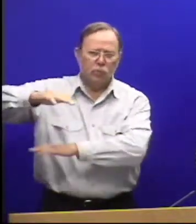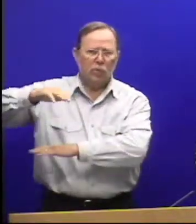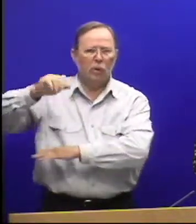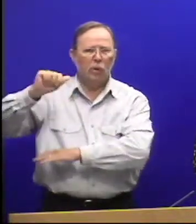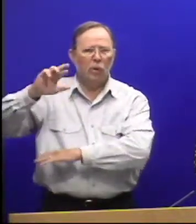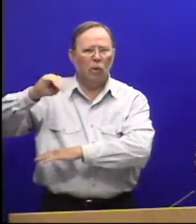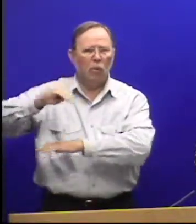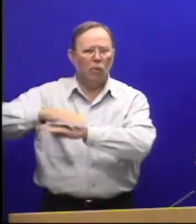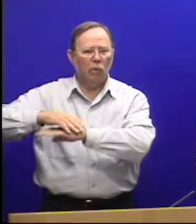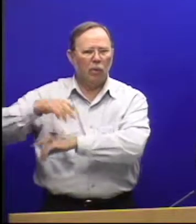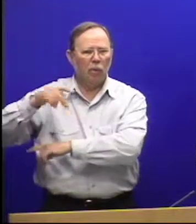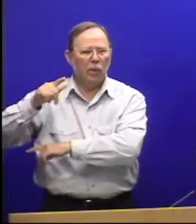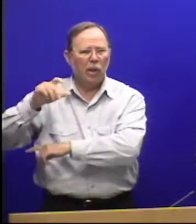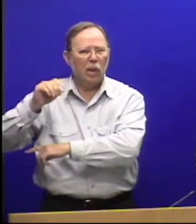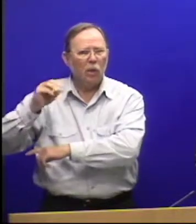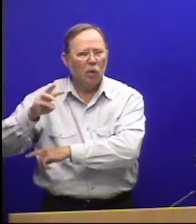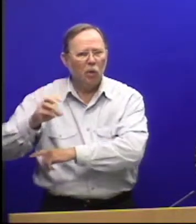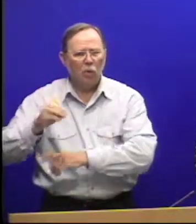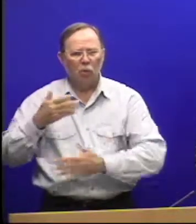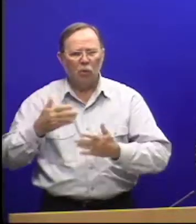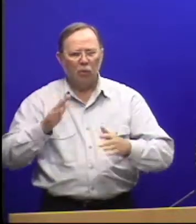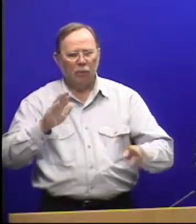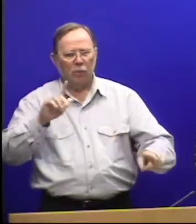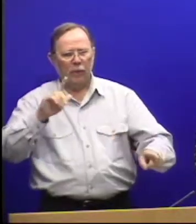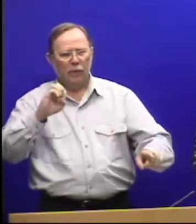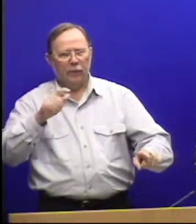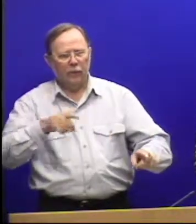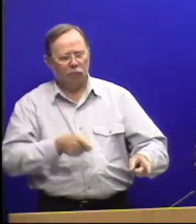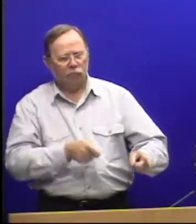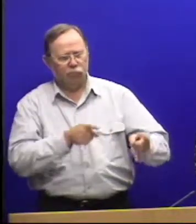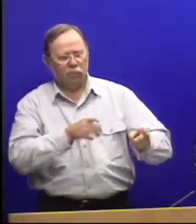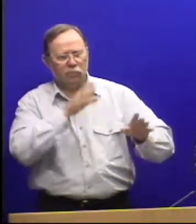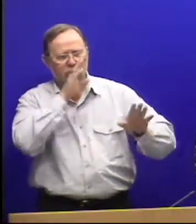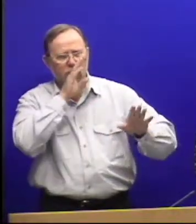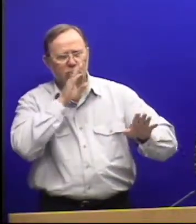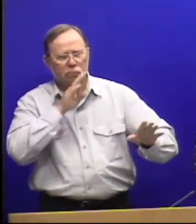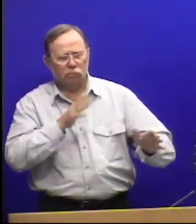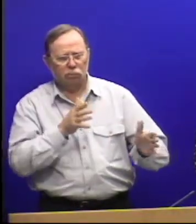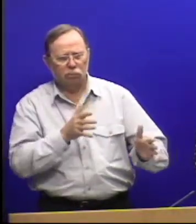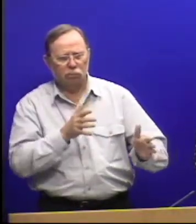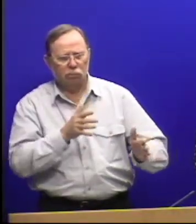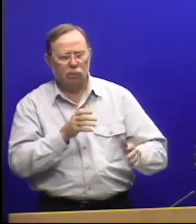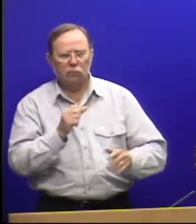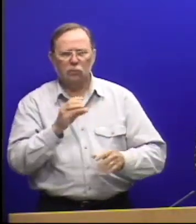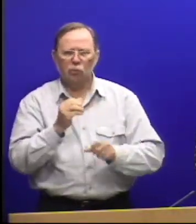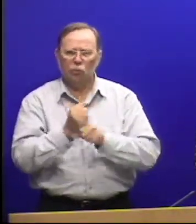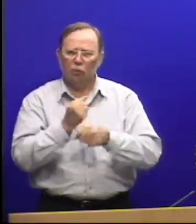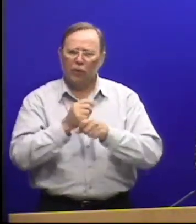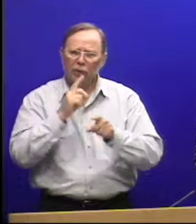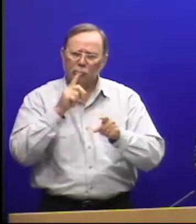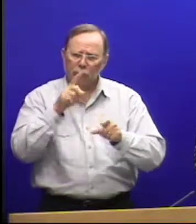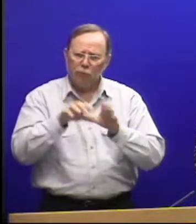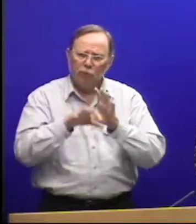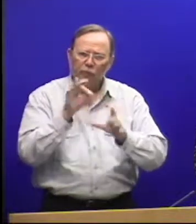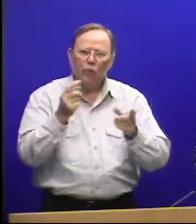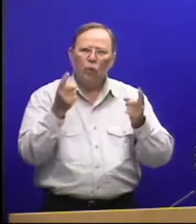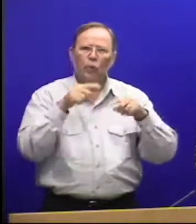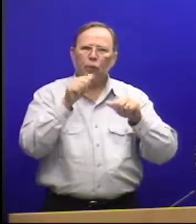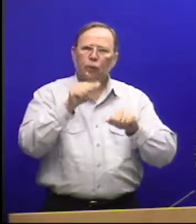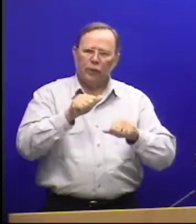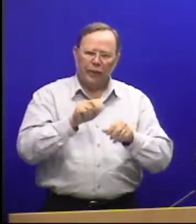or maybe your leg has to be still for a while. So be sure you find out when can you get out of bed, and when you